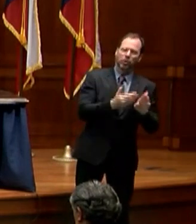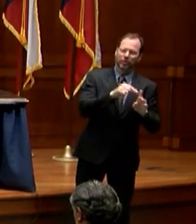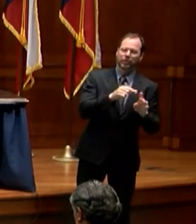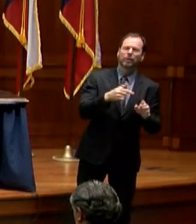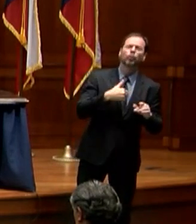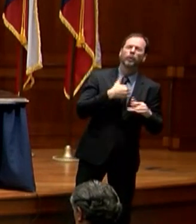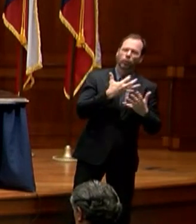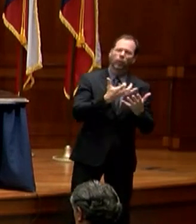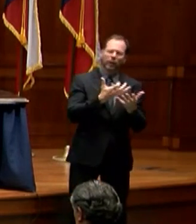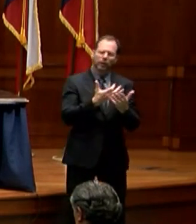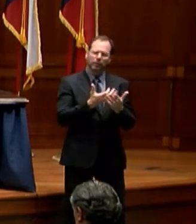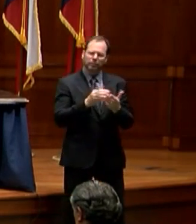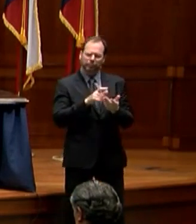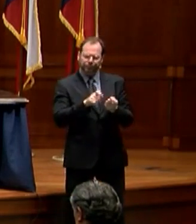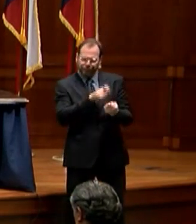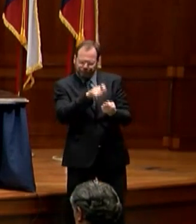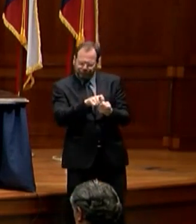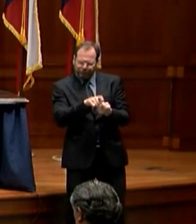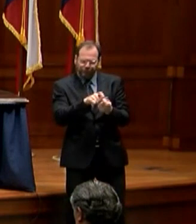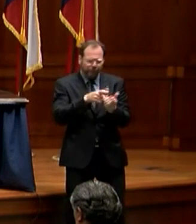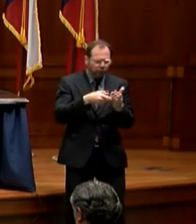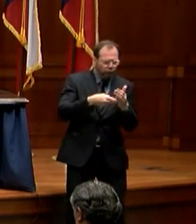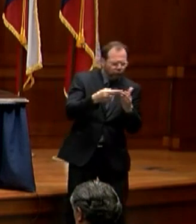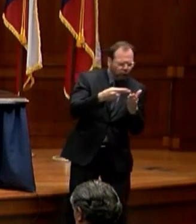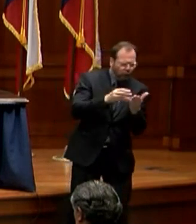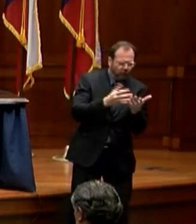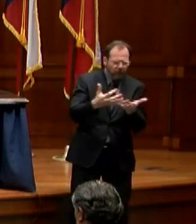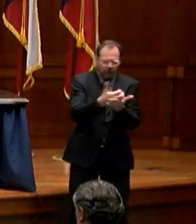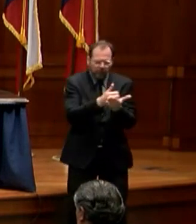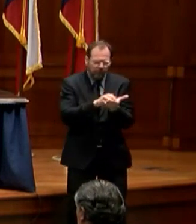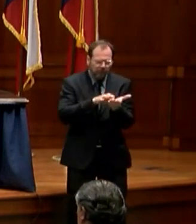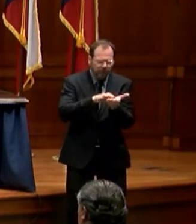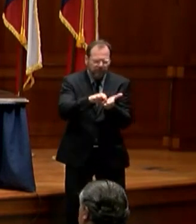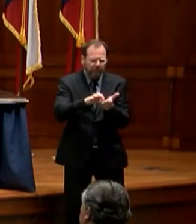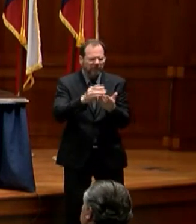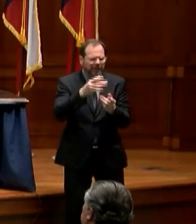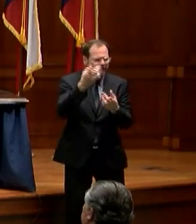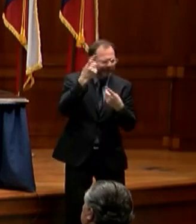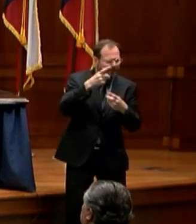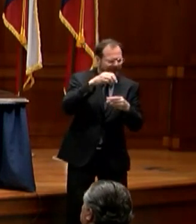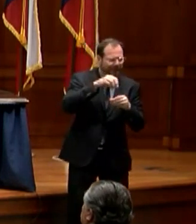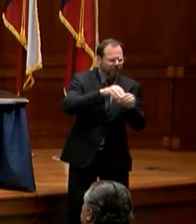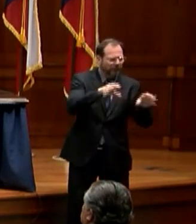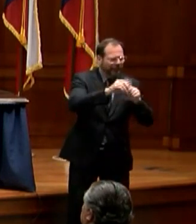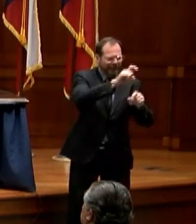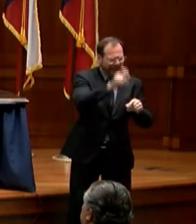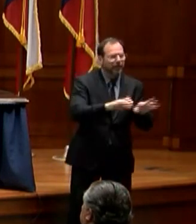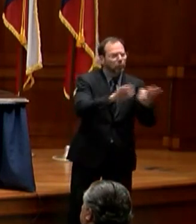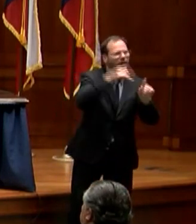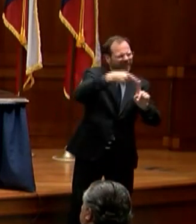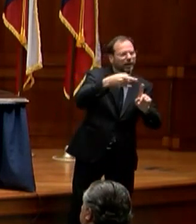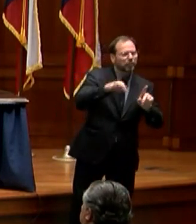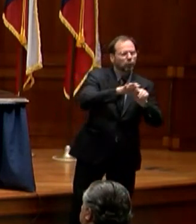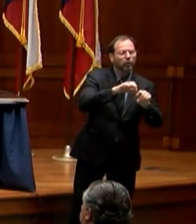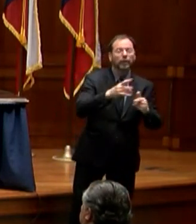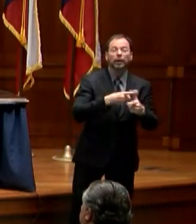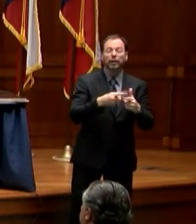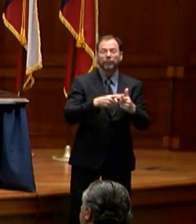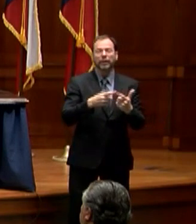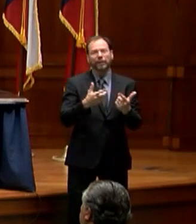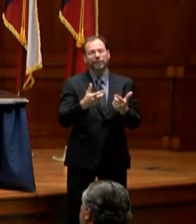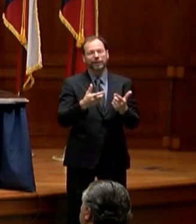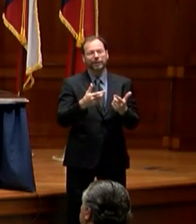accurate picture of the truth, an accurate picture of the scope of the disease in Texas, and in some cases that